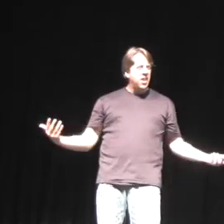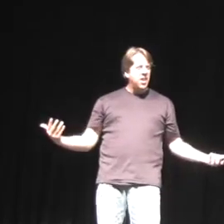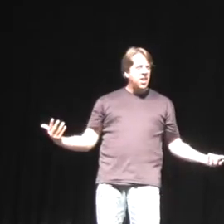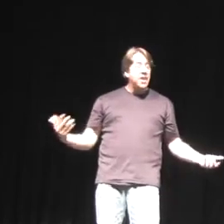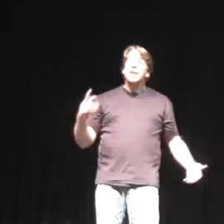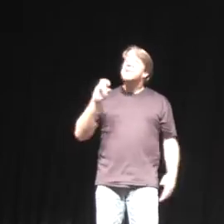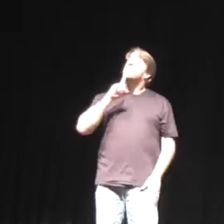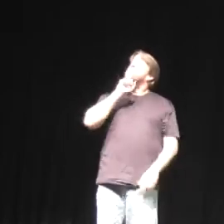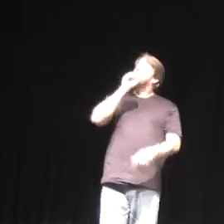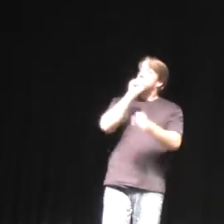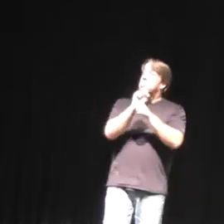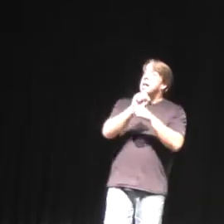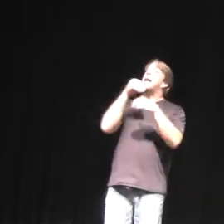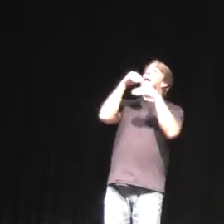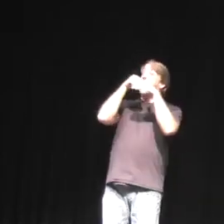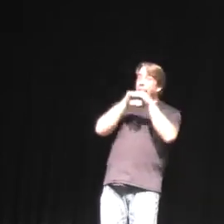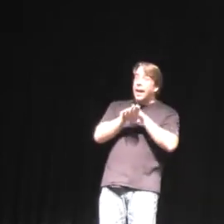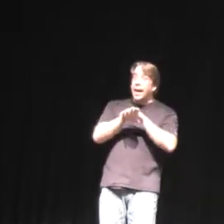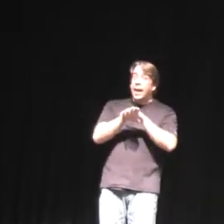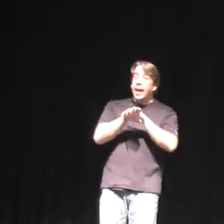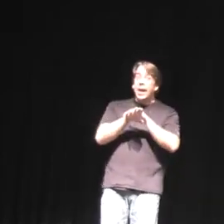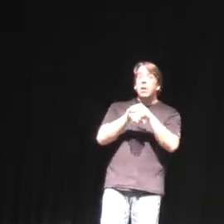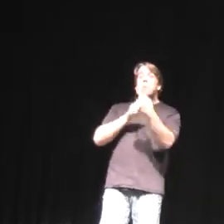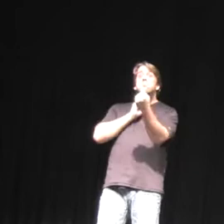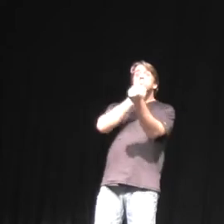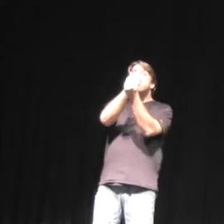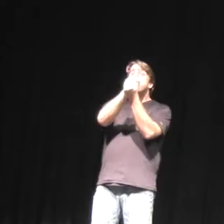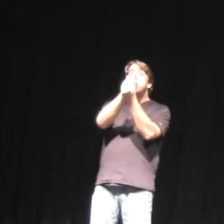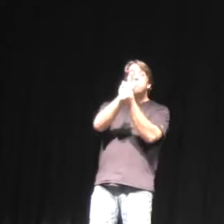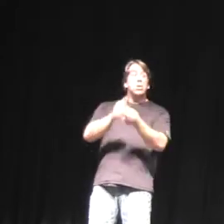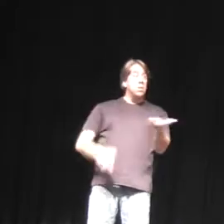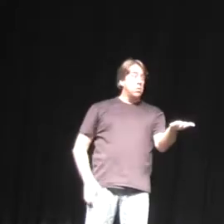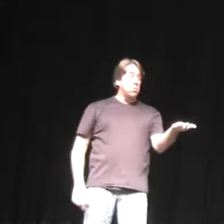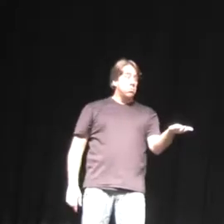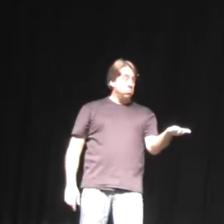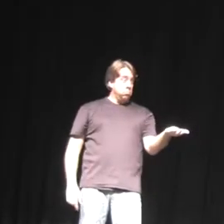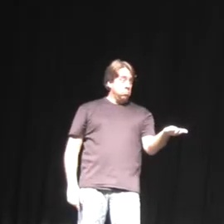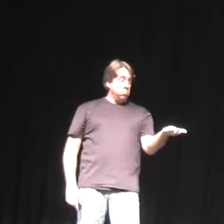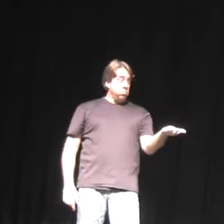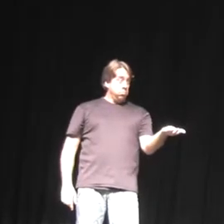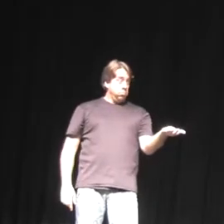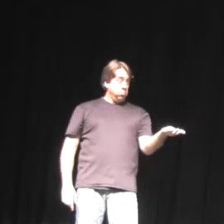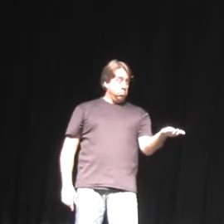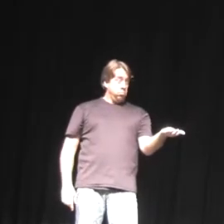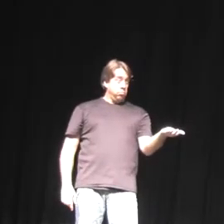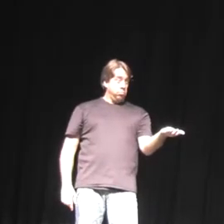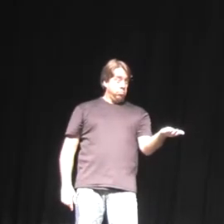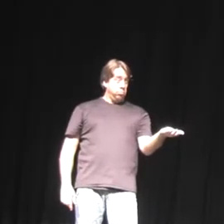He straight up walked in, looked at the teller, and he was like,